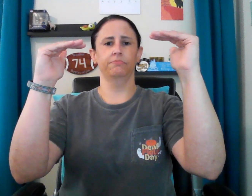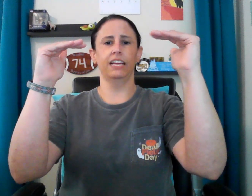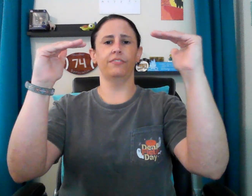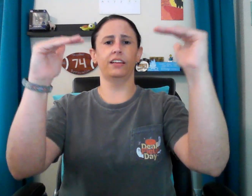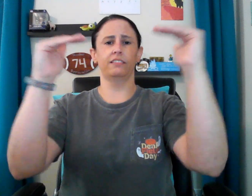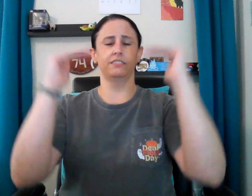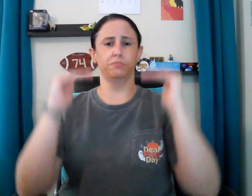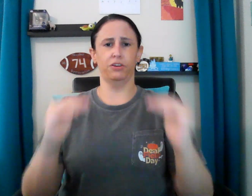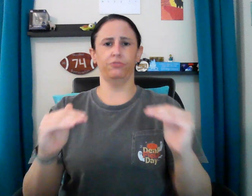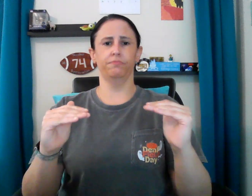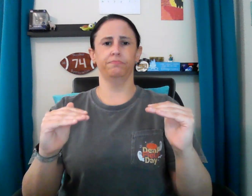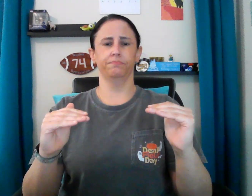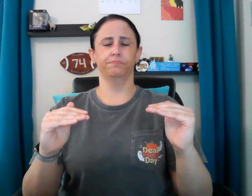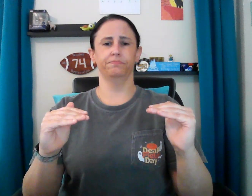and then demote.